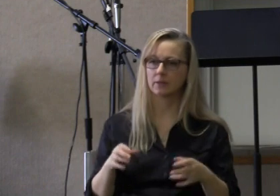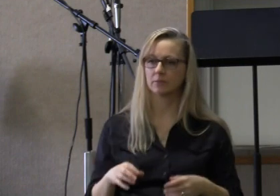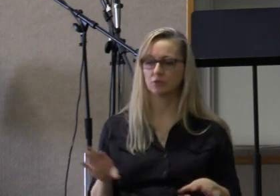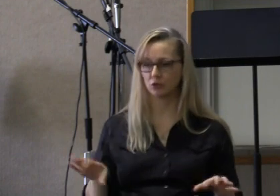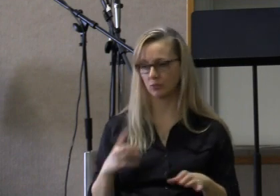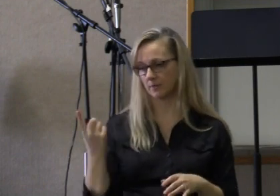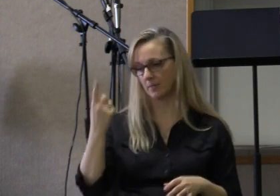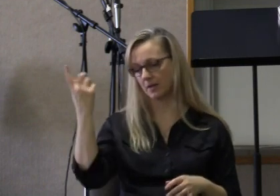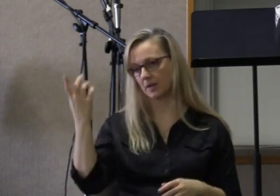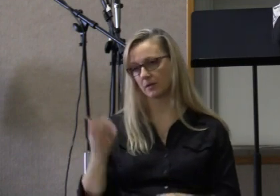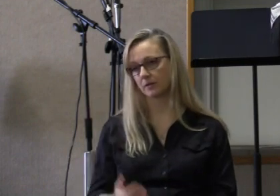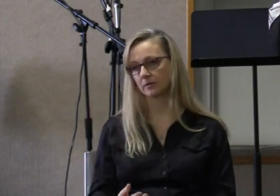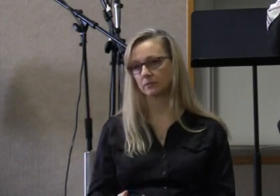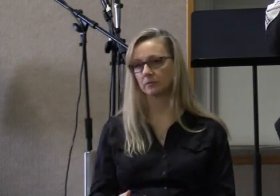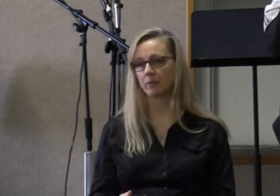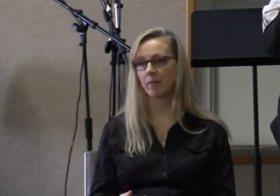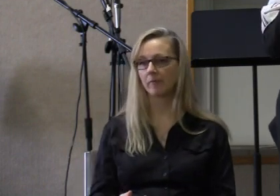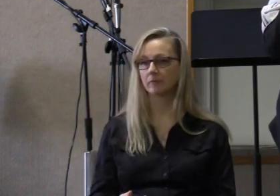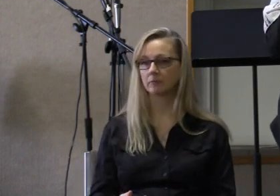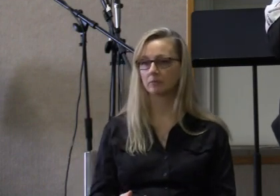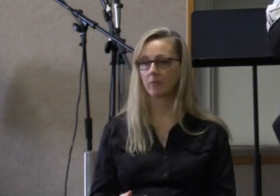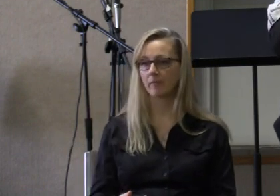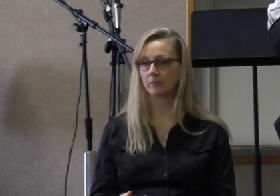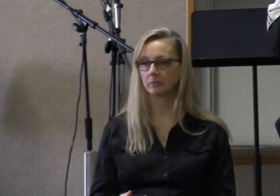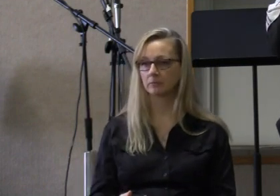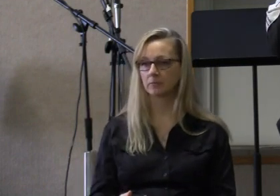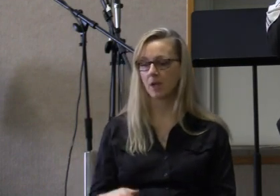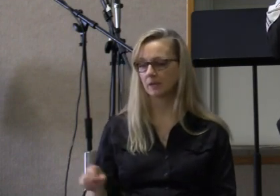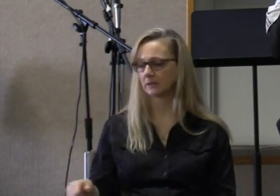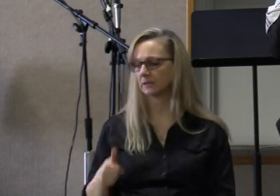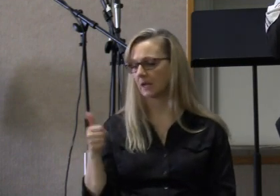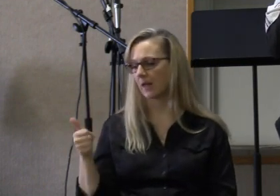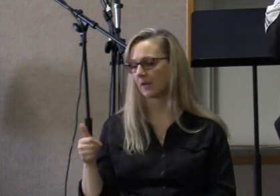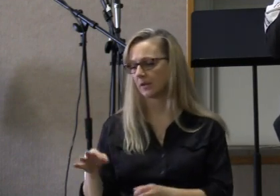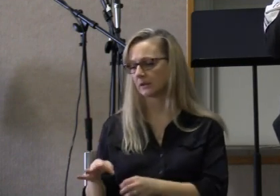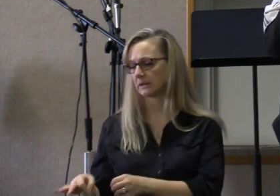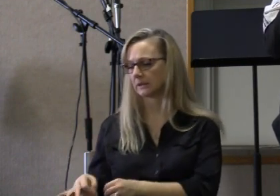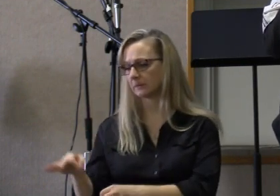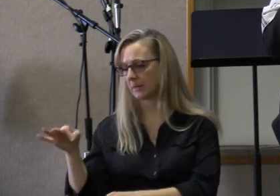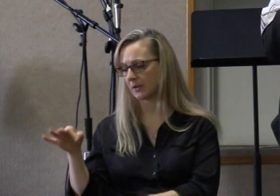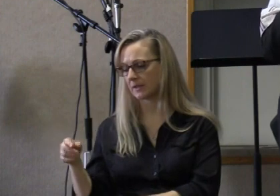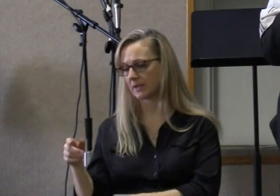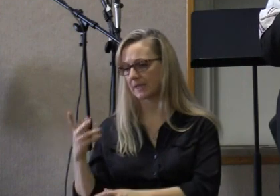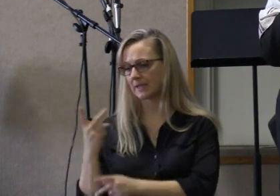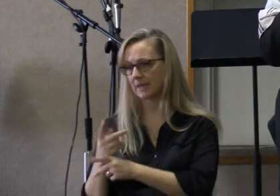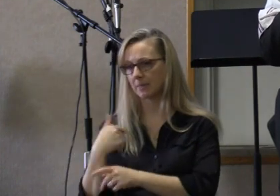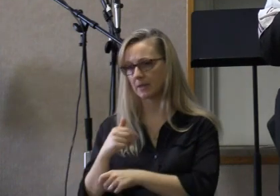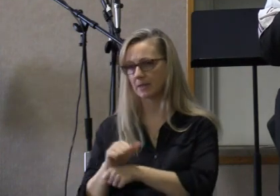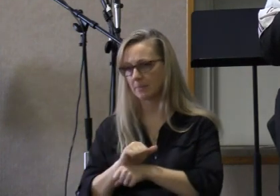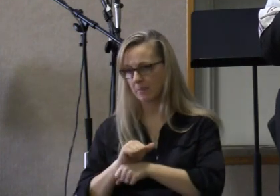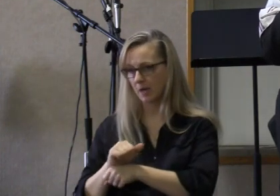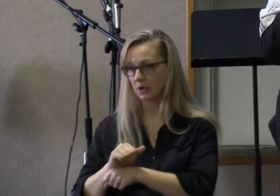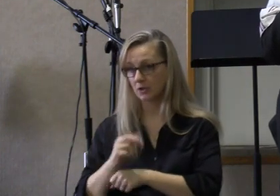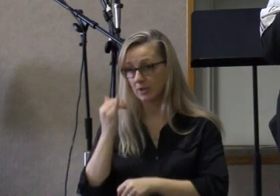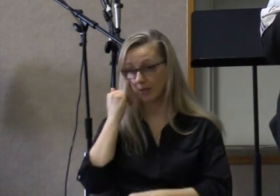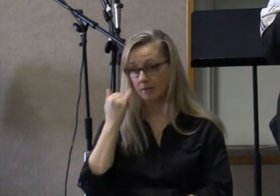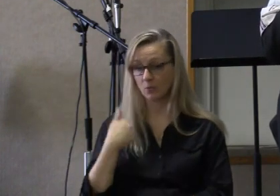the spirits that are keeping us in bondage, if we don't impact them, they will impact